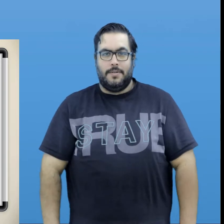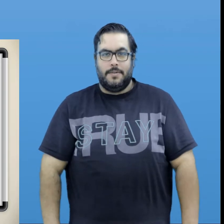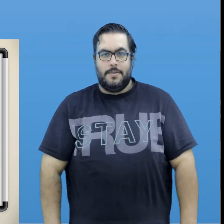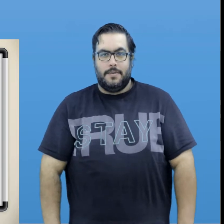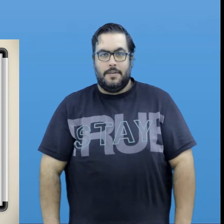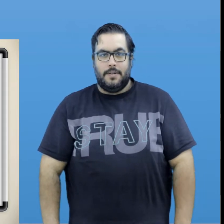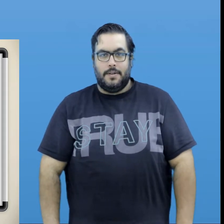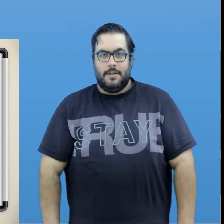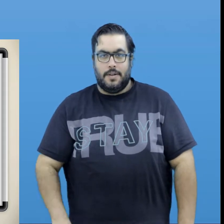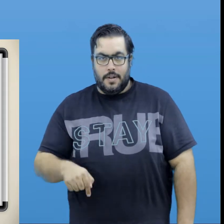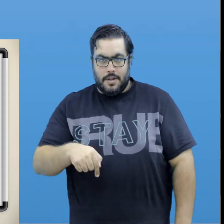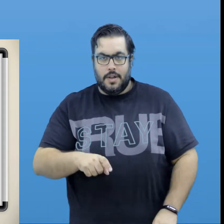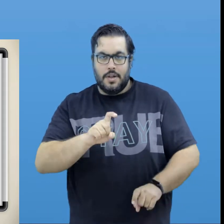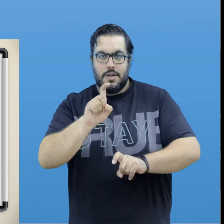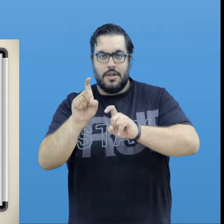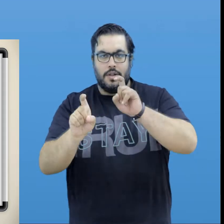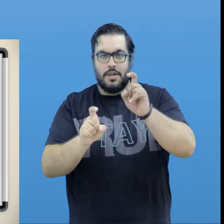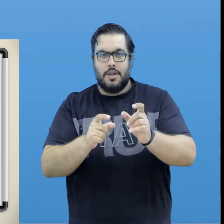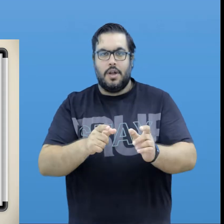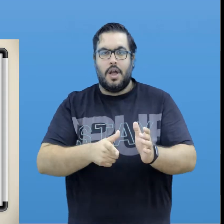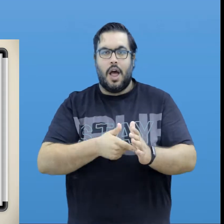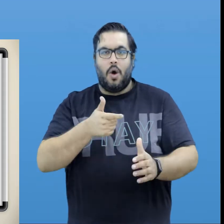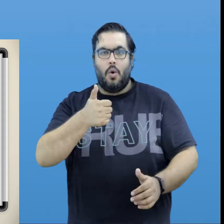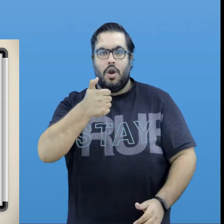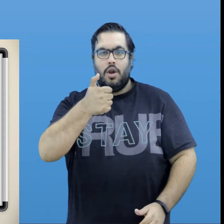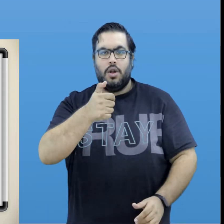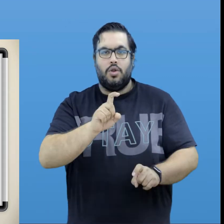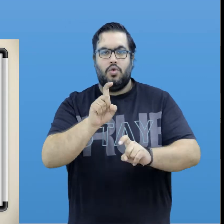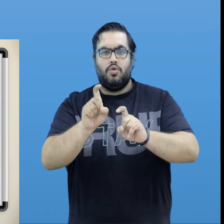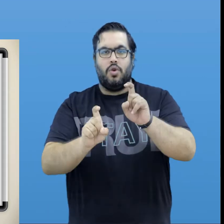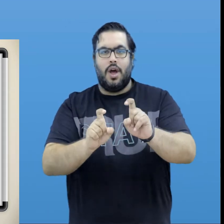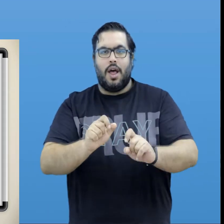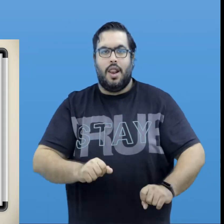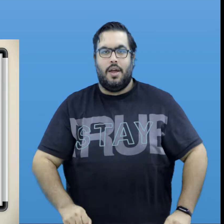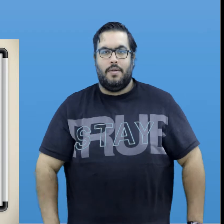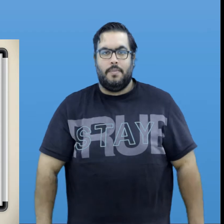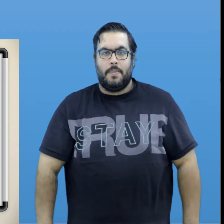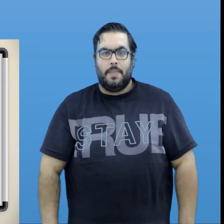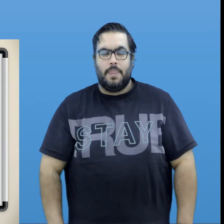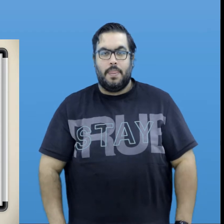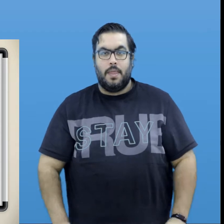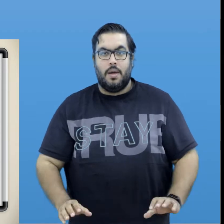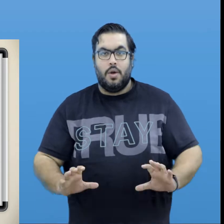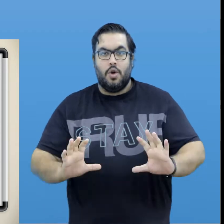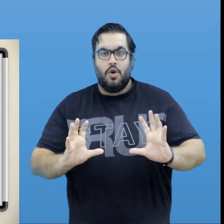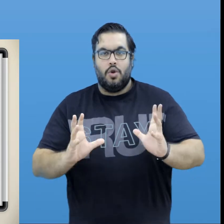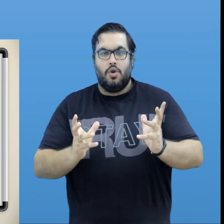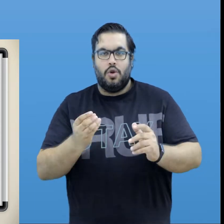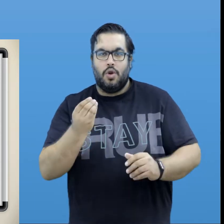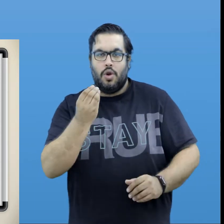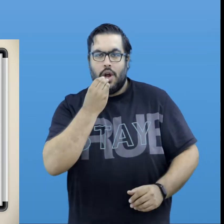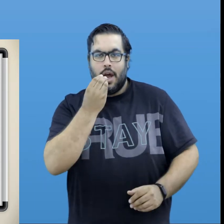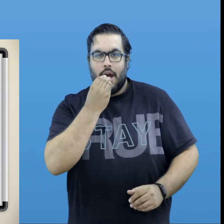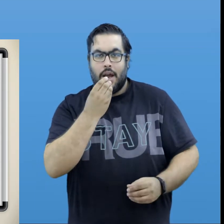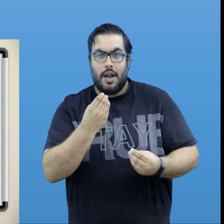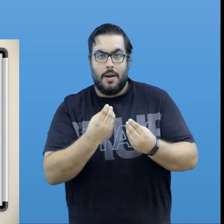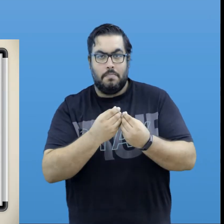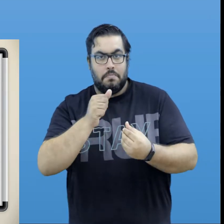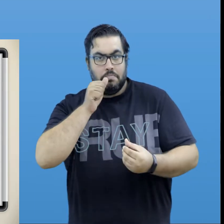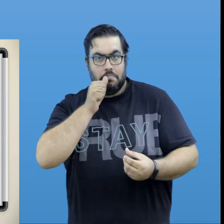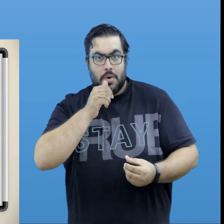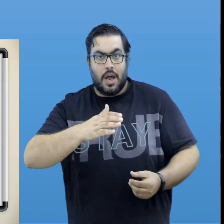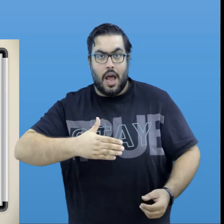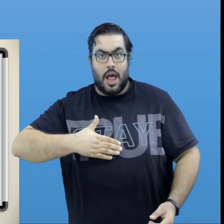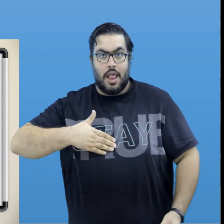friends to eat healthy? Now, let's go ahead for the summary. What is a summary? A summary